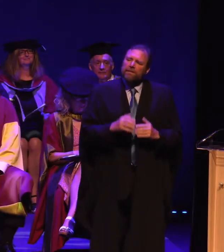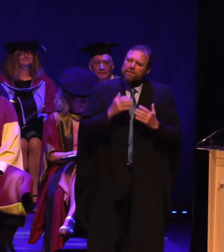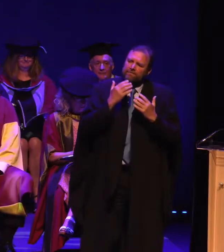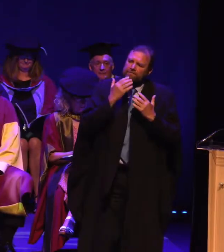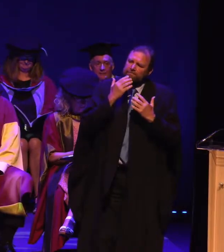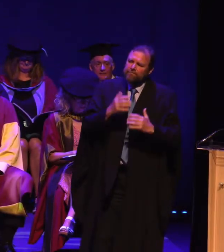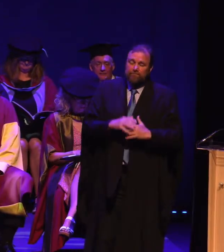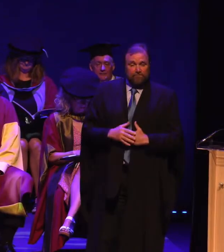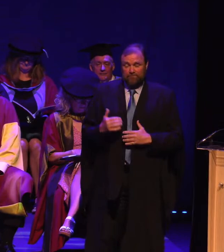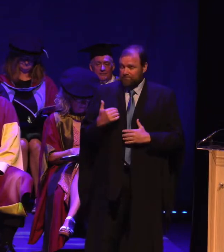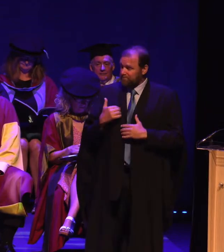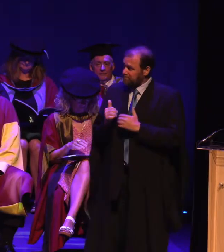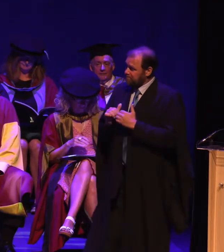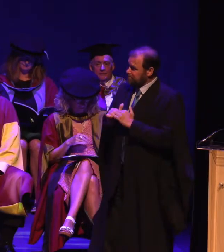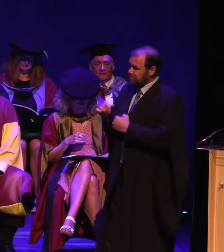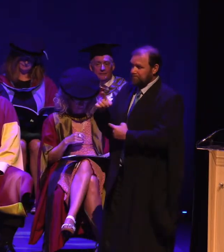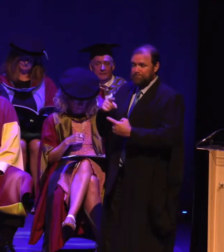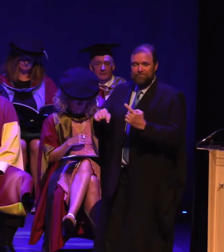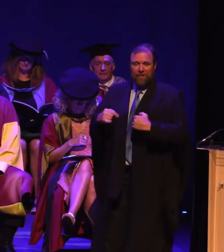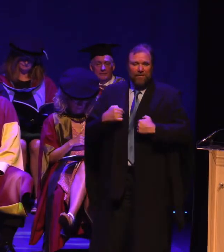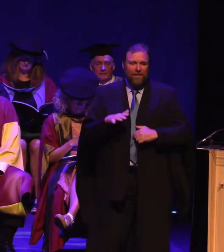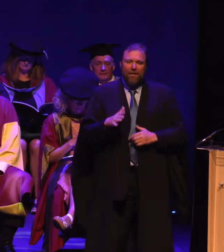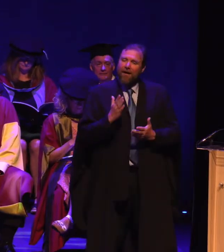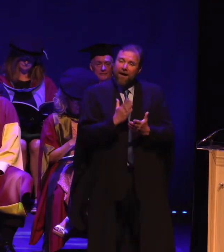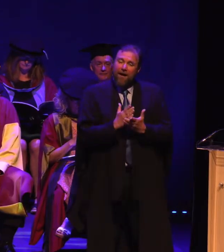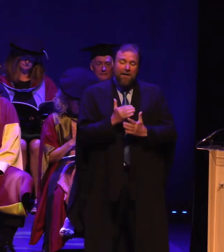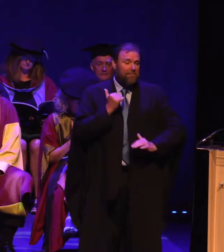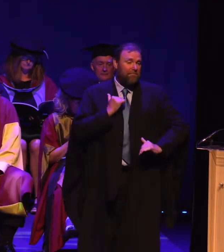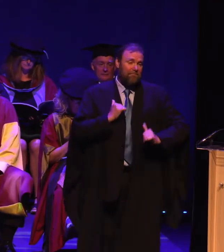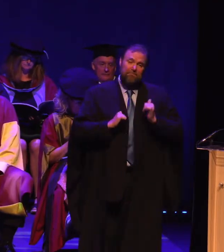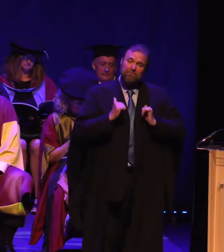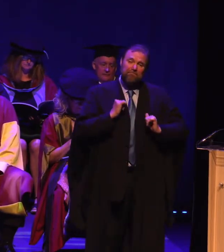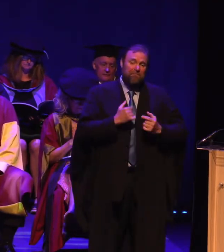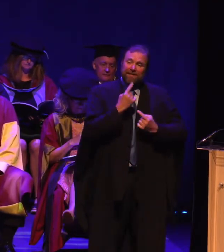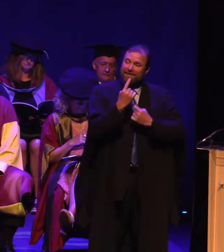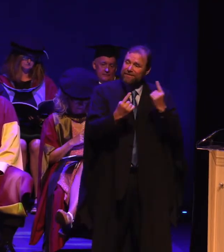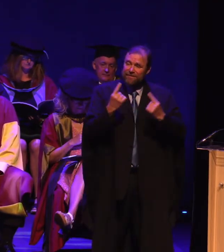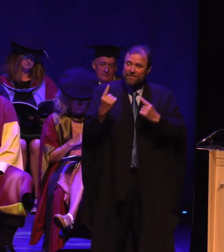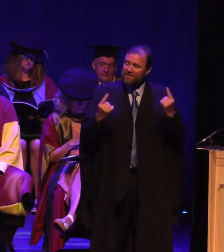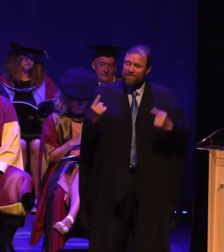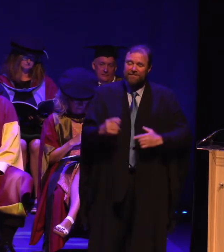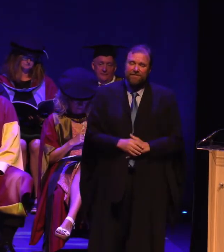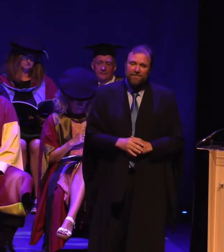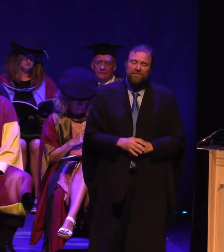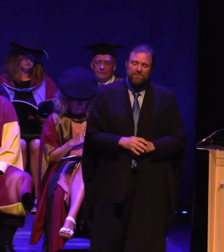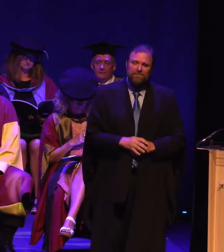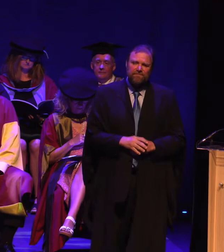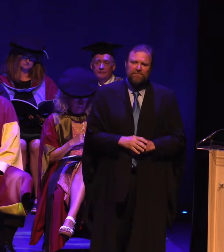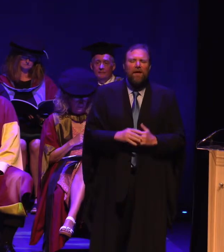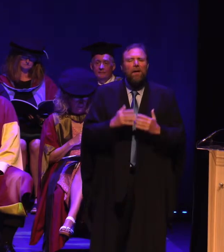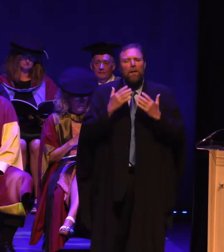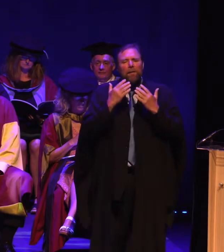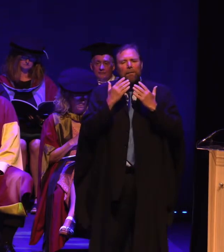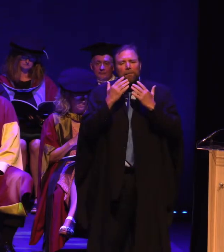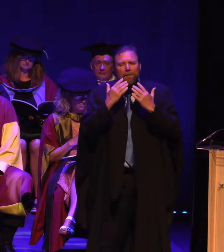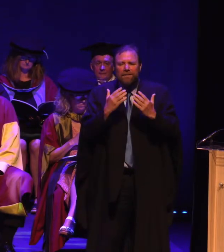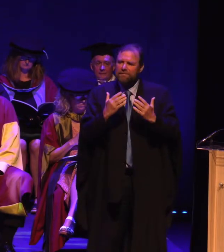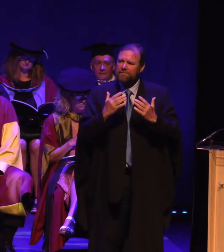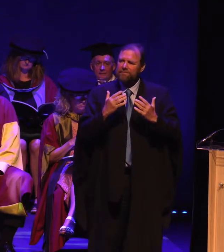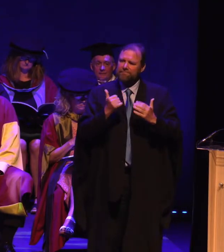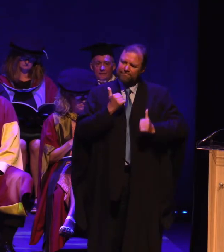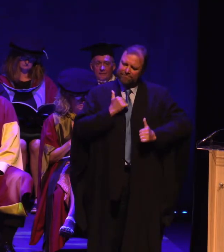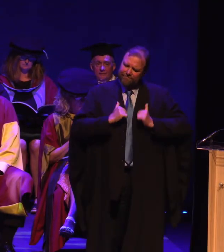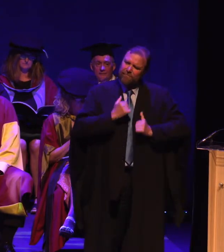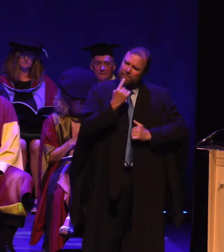My colleagues and I are extremely proud of each and every one of you. Please be proud of